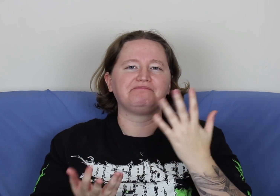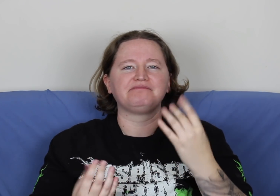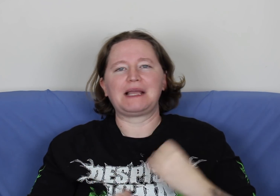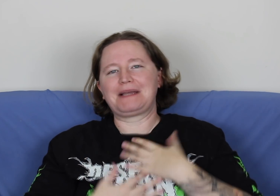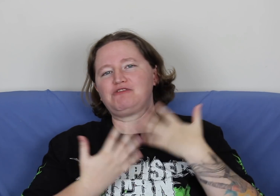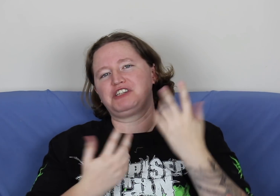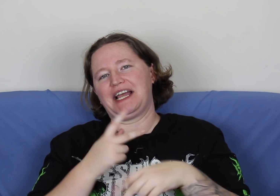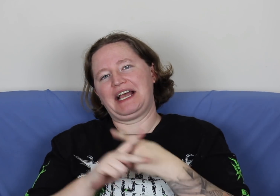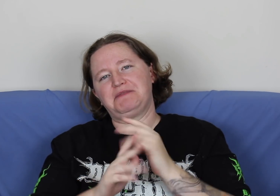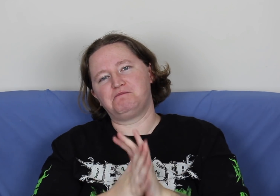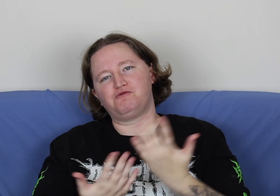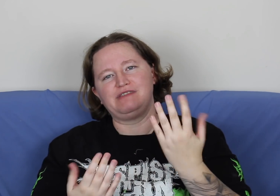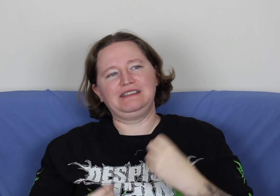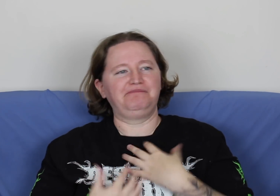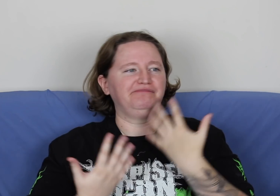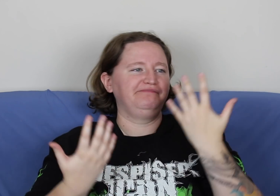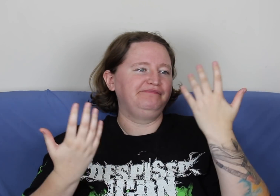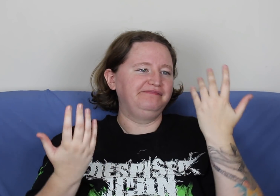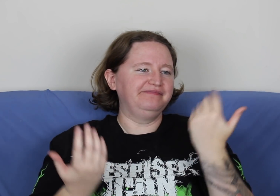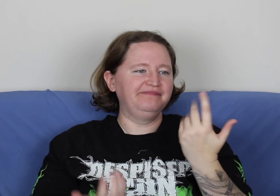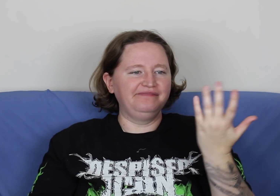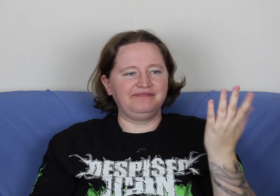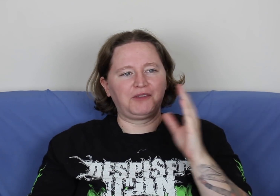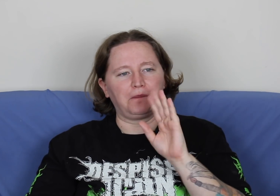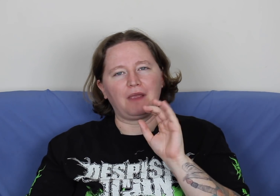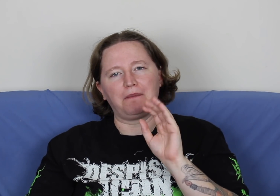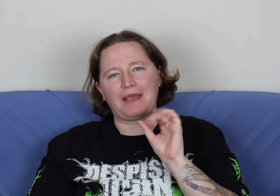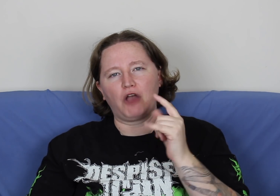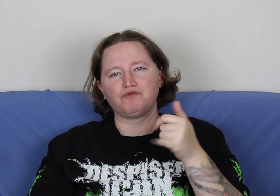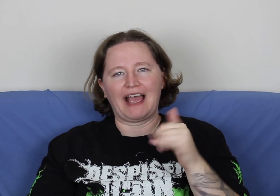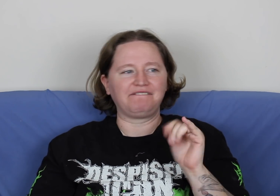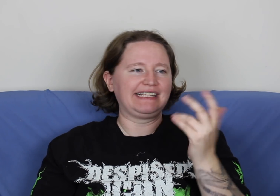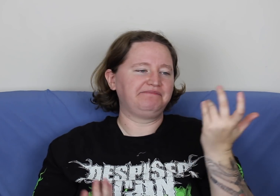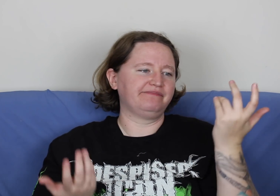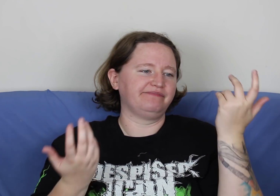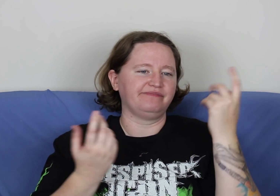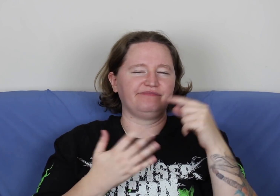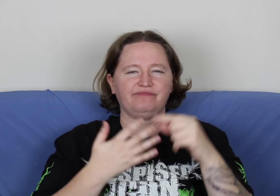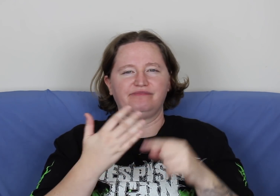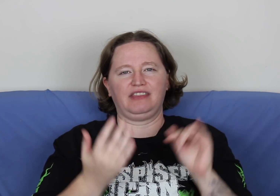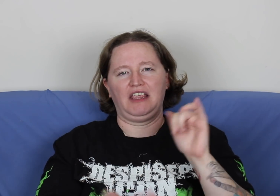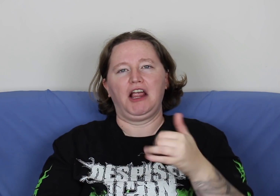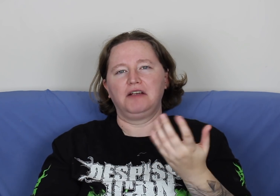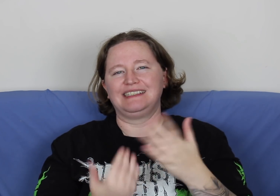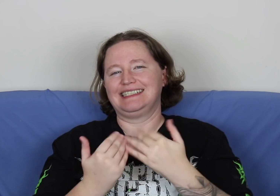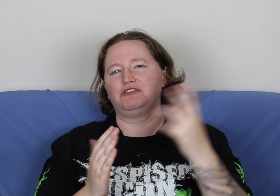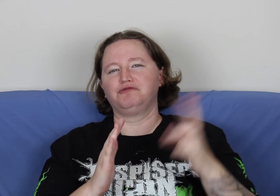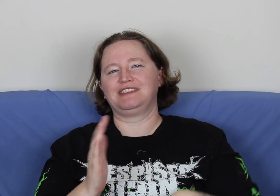who like to read some sort of inspirational book, like a biography, that type of thing.